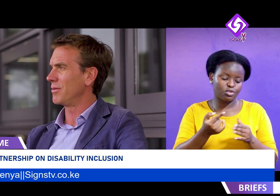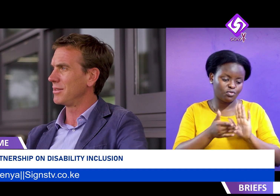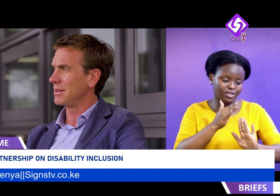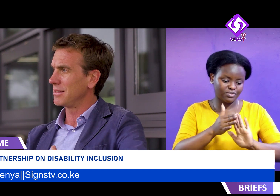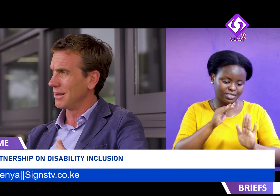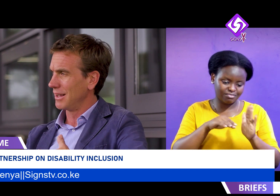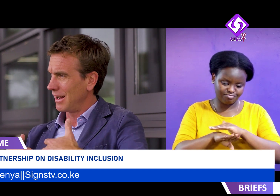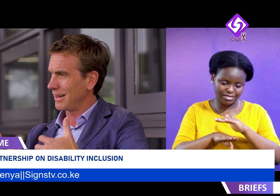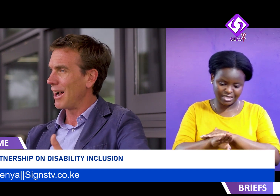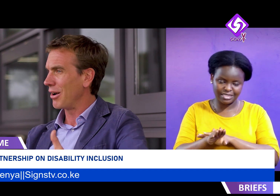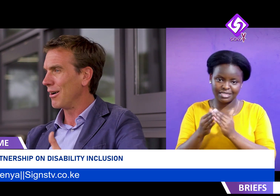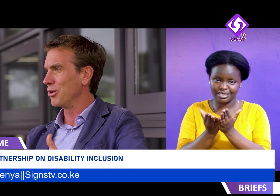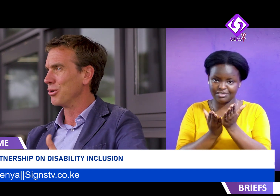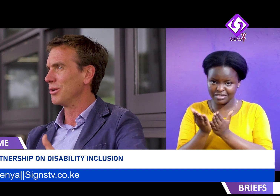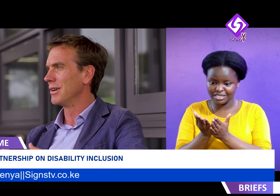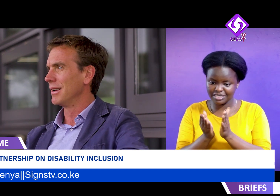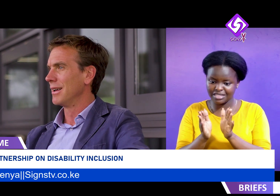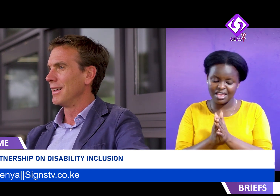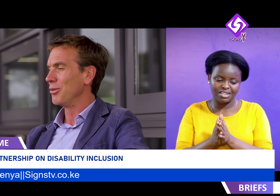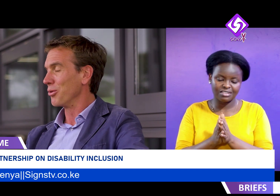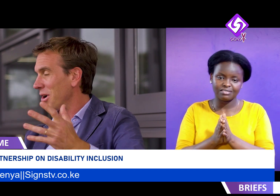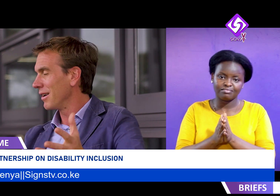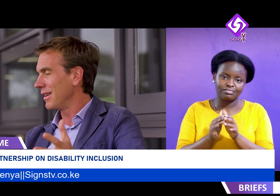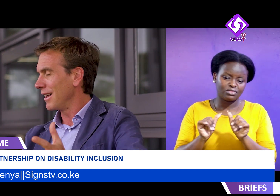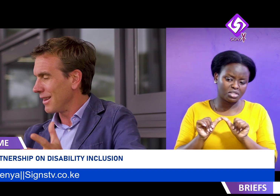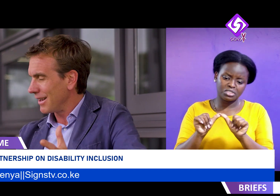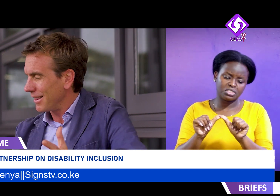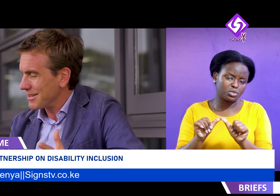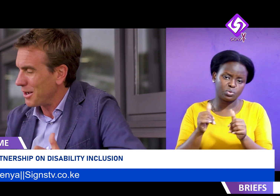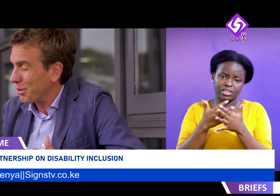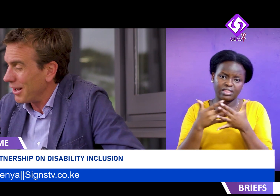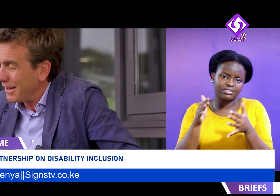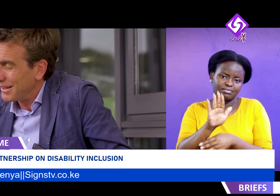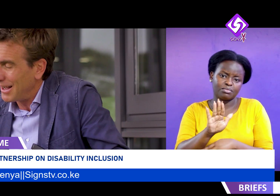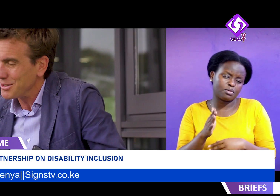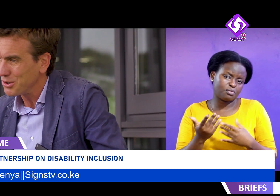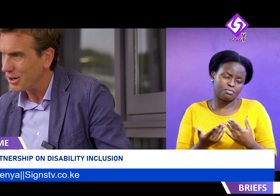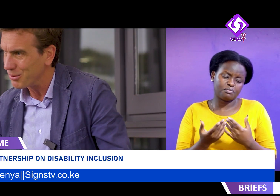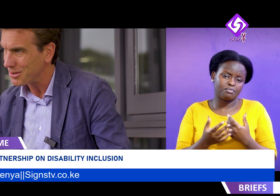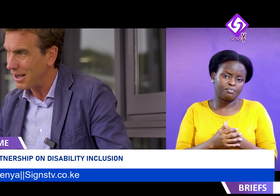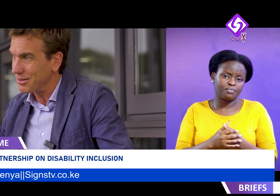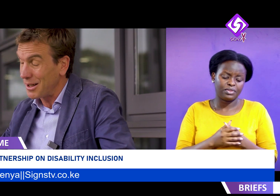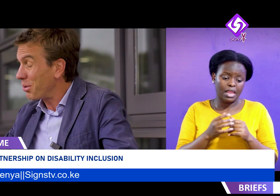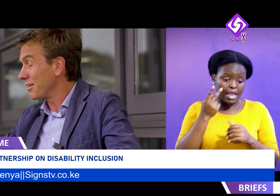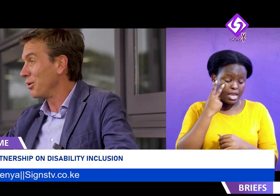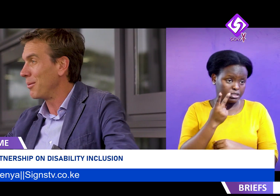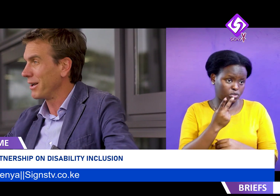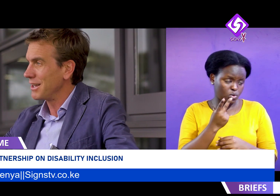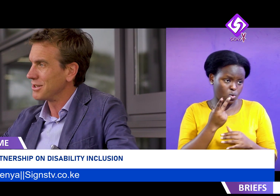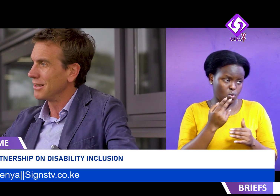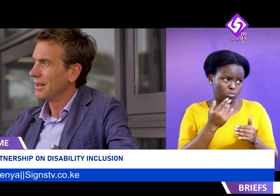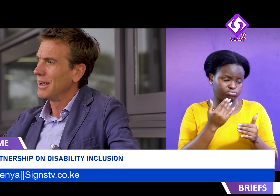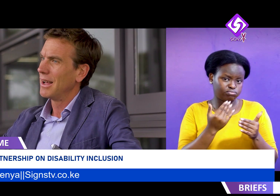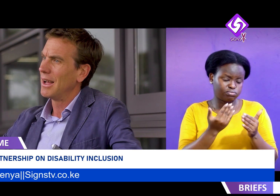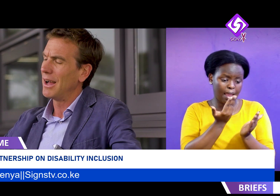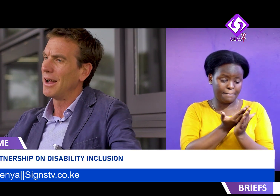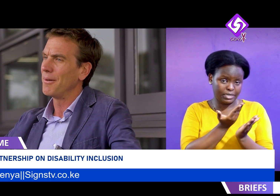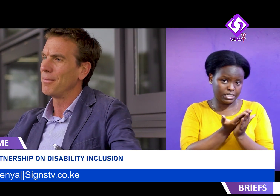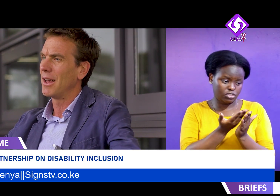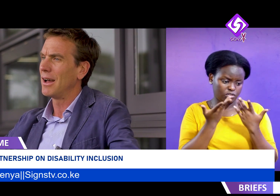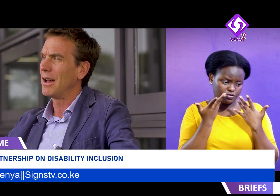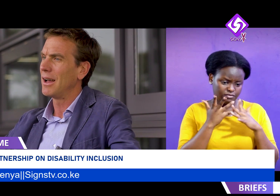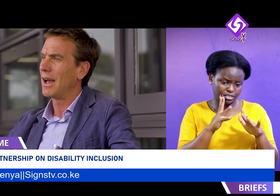those services and carry out your demand. In the example I saw, it was about a passport application.